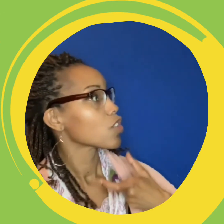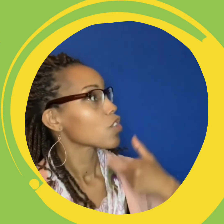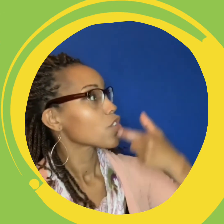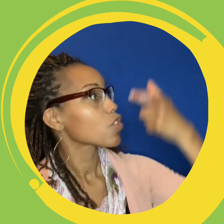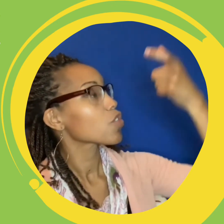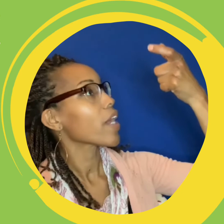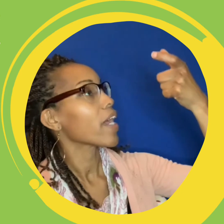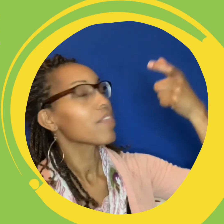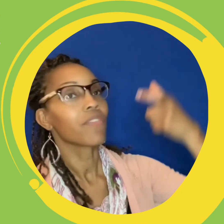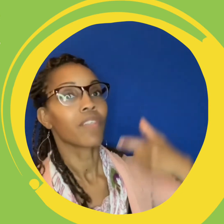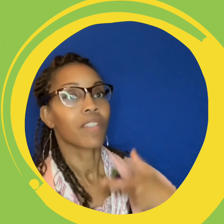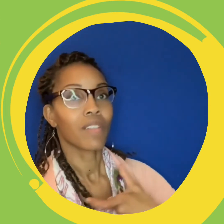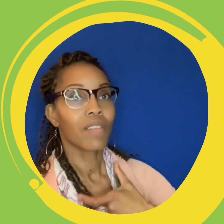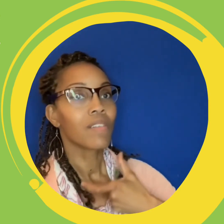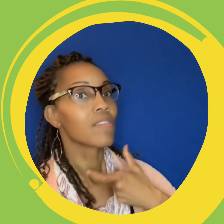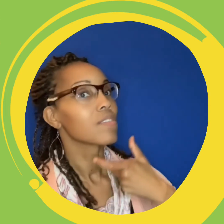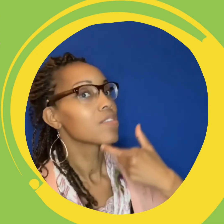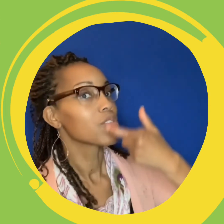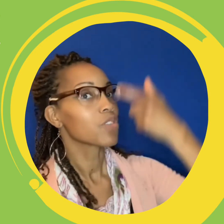Giraffe.